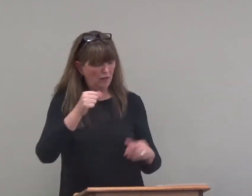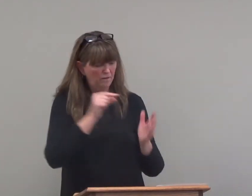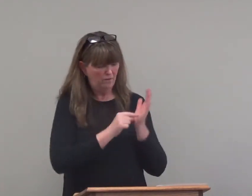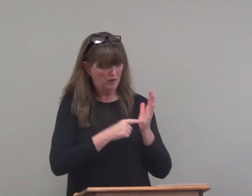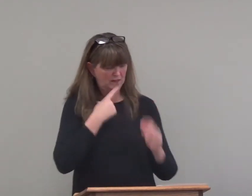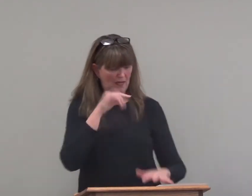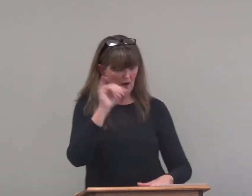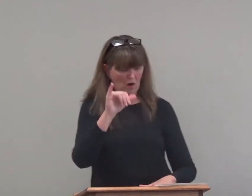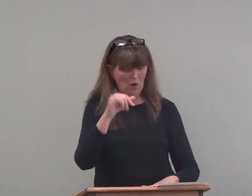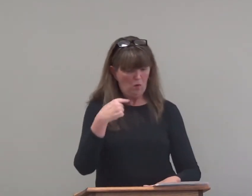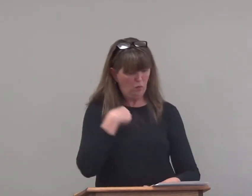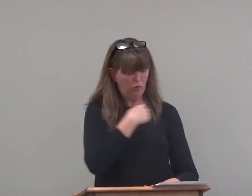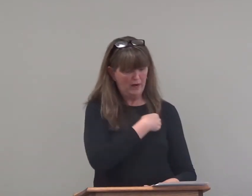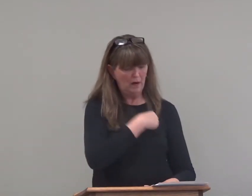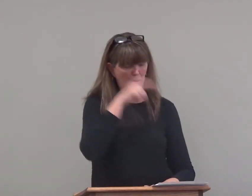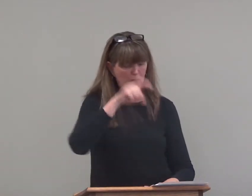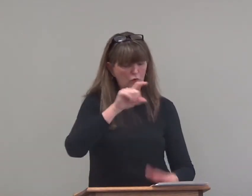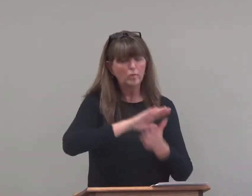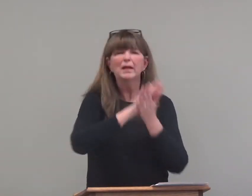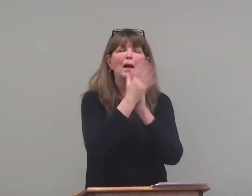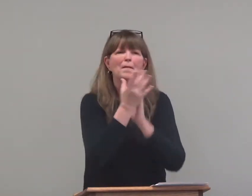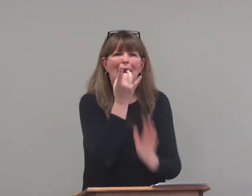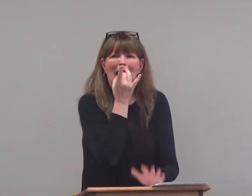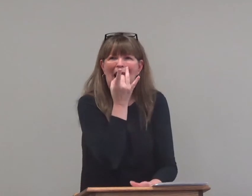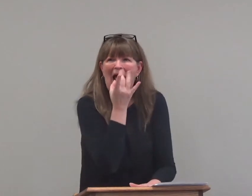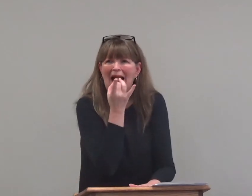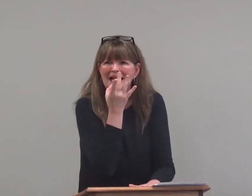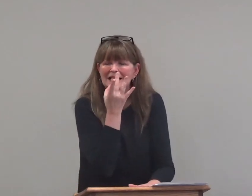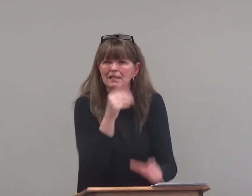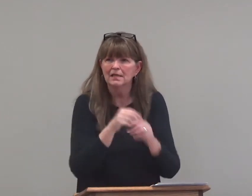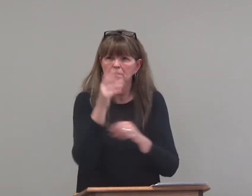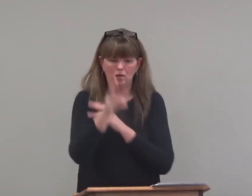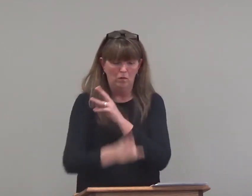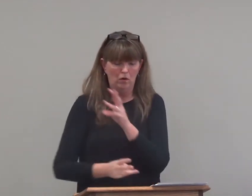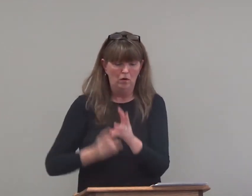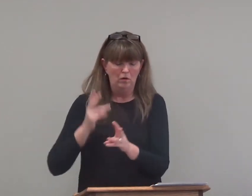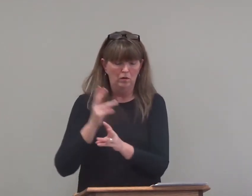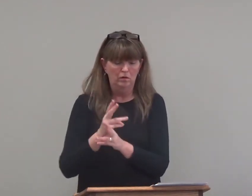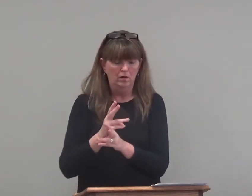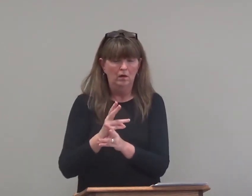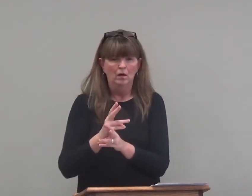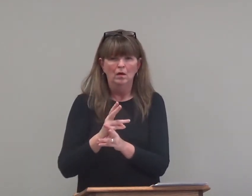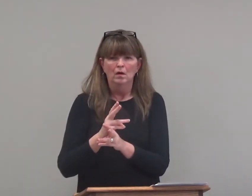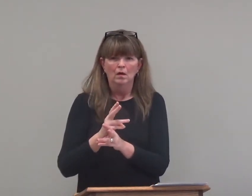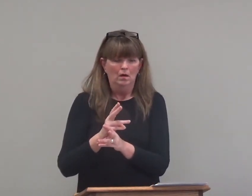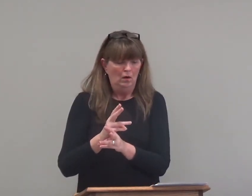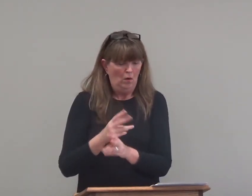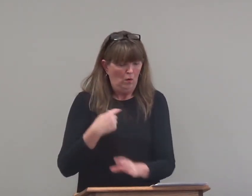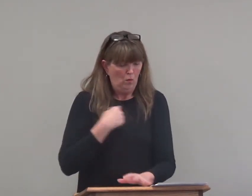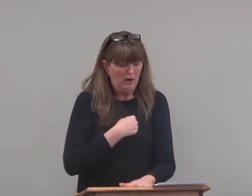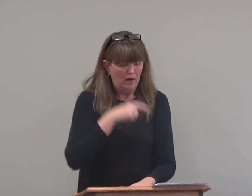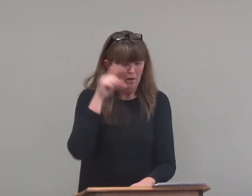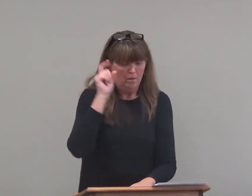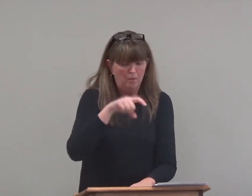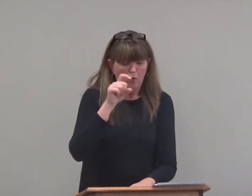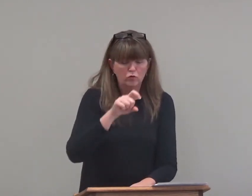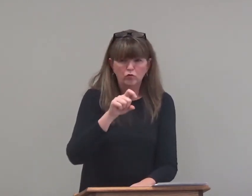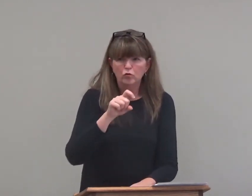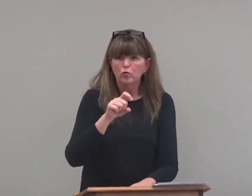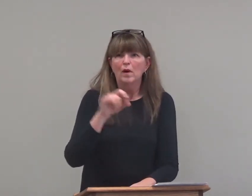same mercy and compassion and grace, you taste salt. Additionally, we are to become the light of the world.